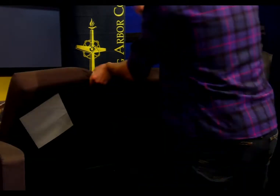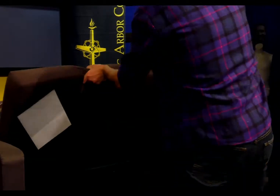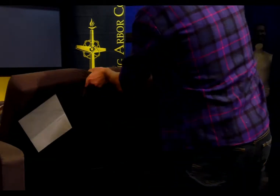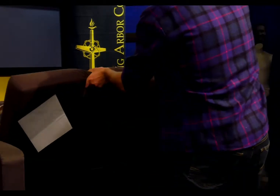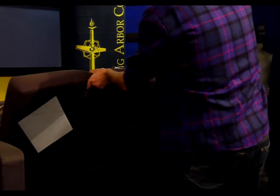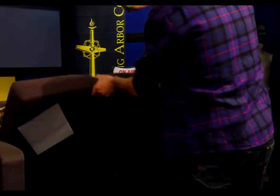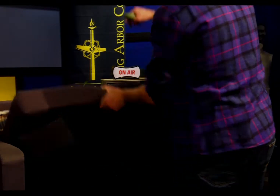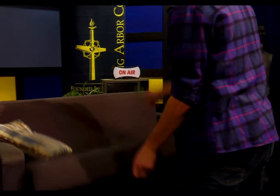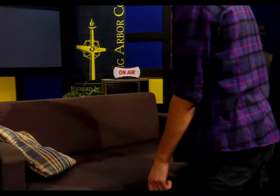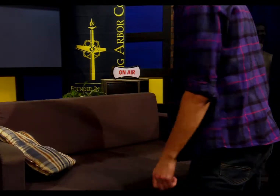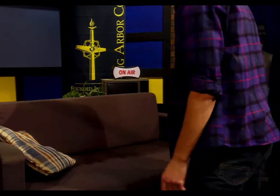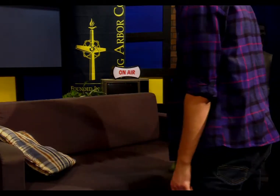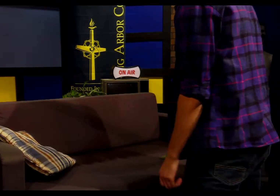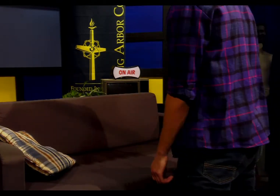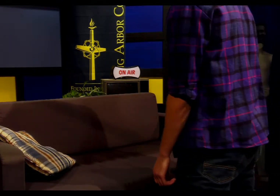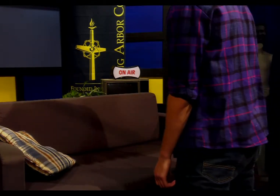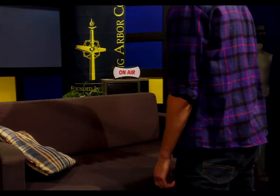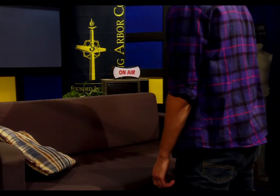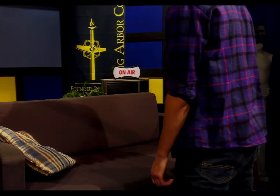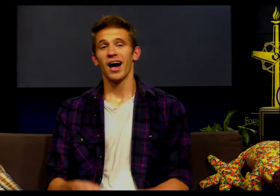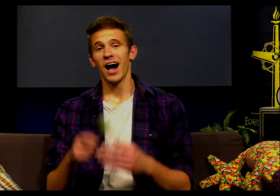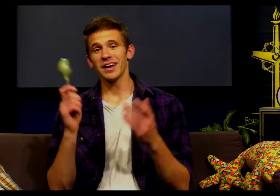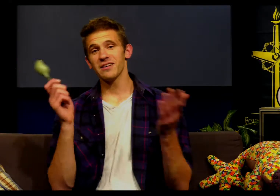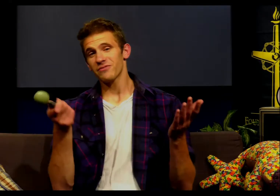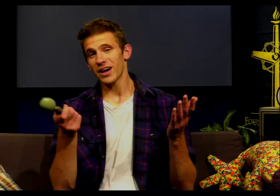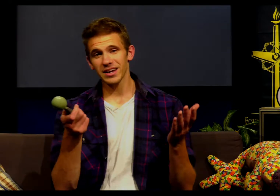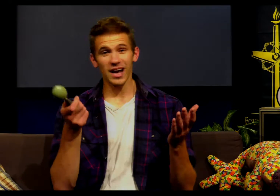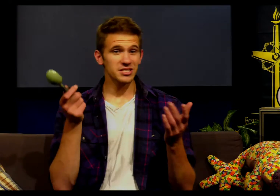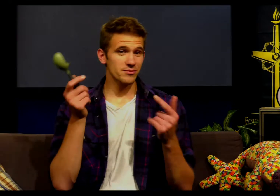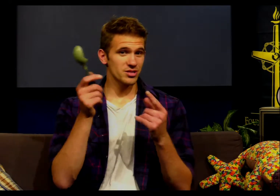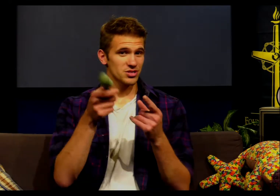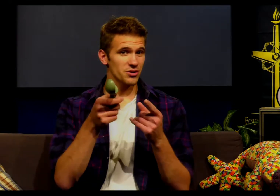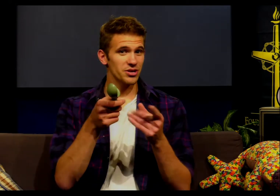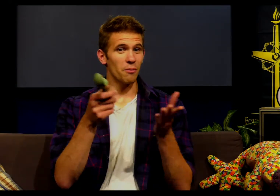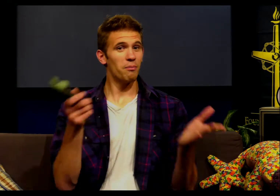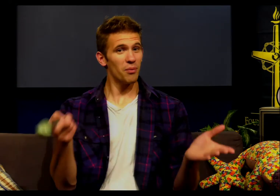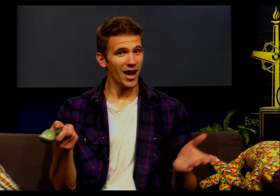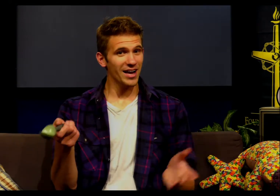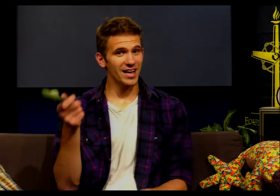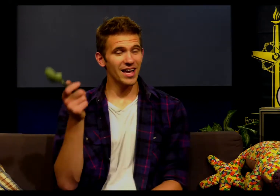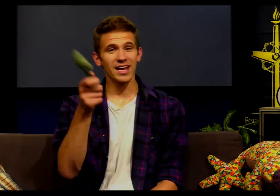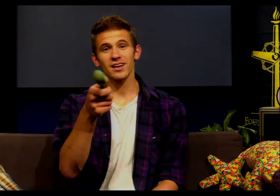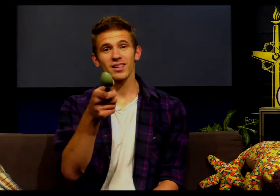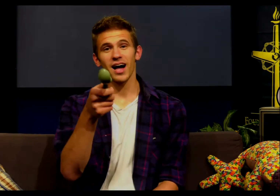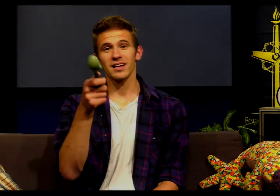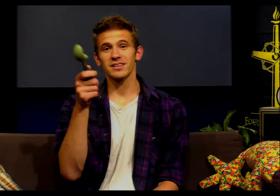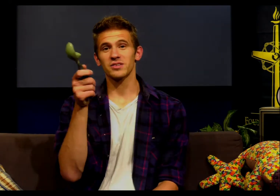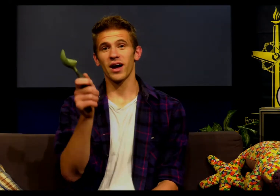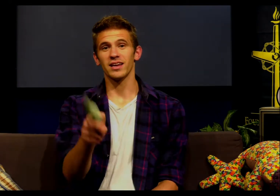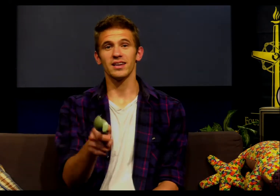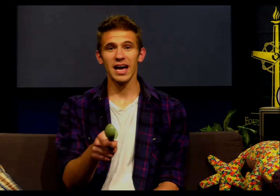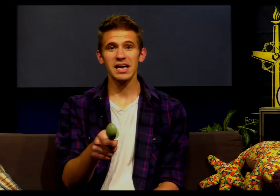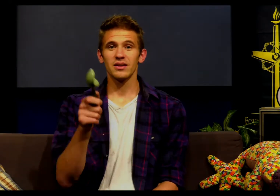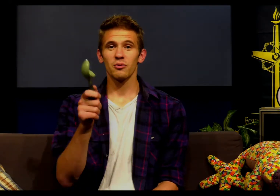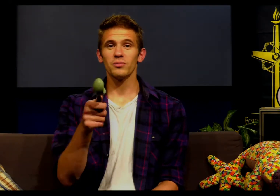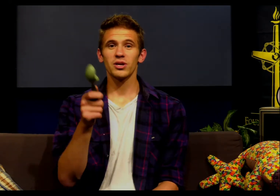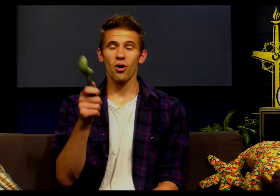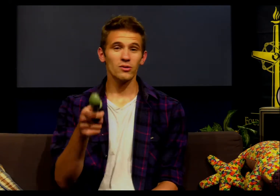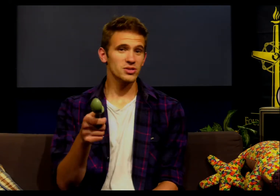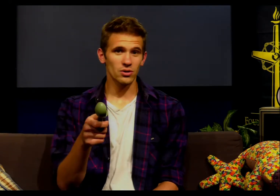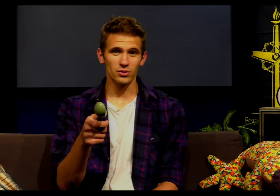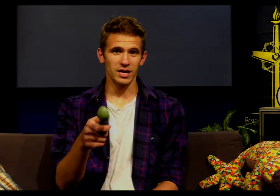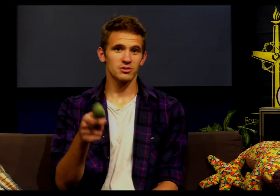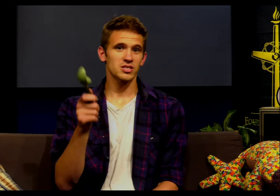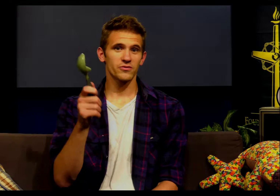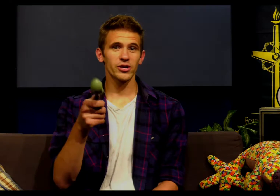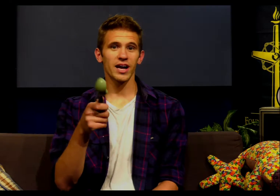Ice cream? Ice cream! Aw, no ice cream. I didn't find any ice cream in the studio, but at 8 o'clock this Friday night, there will be Cold